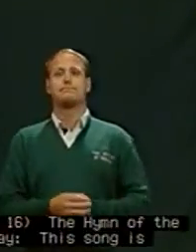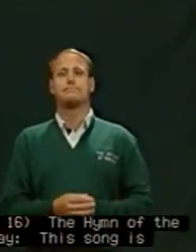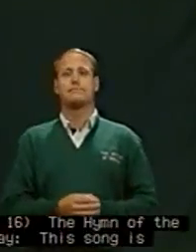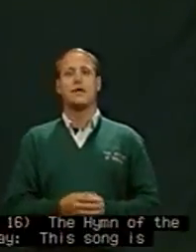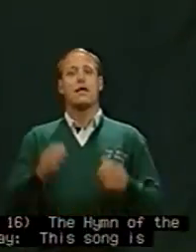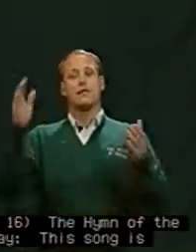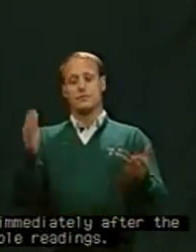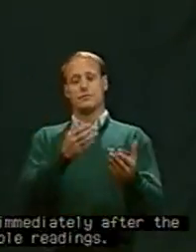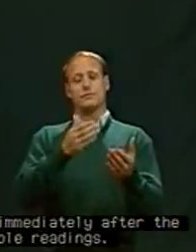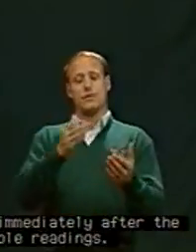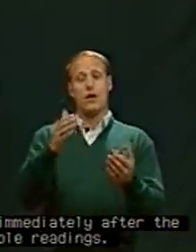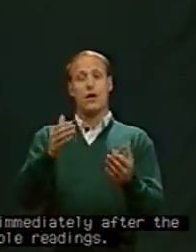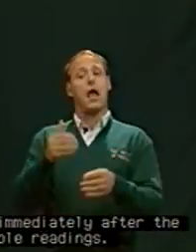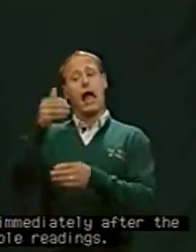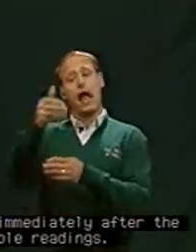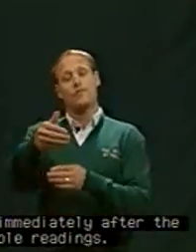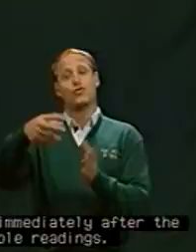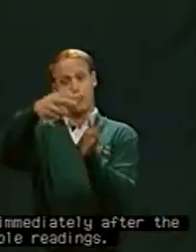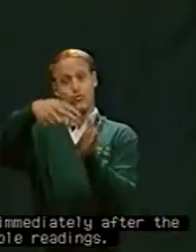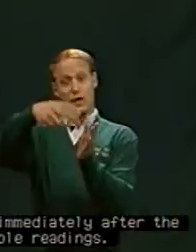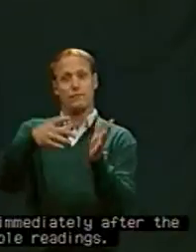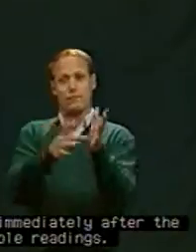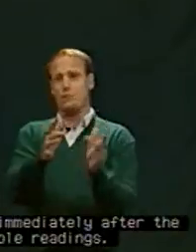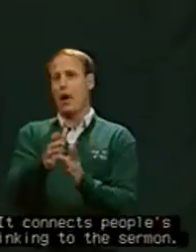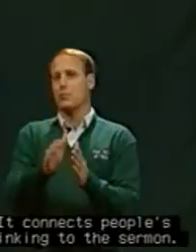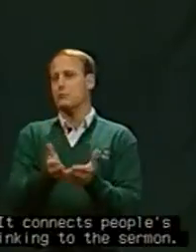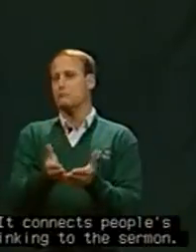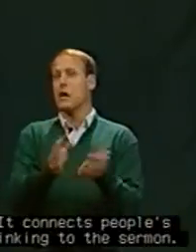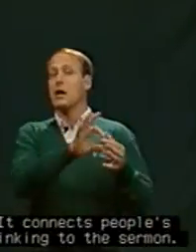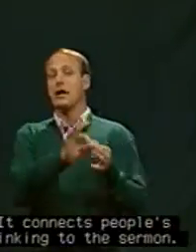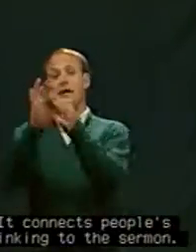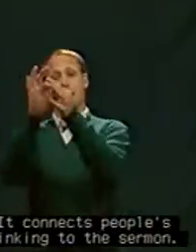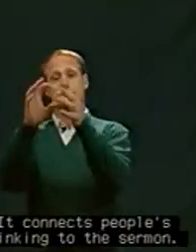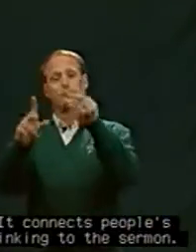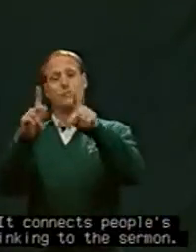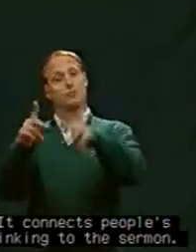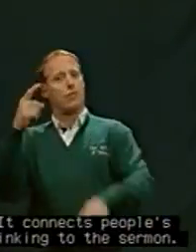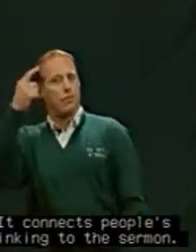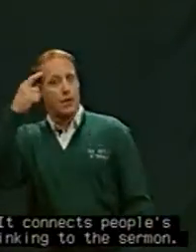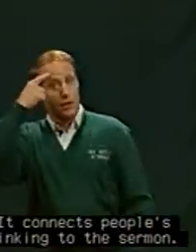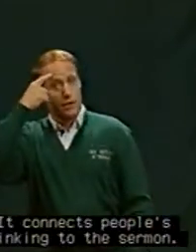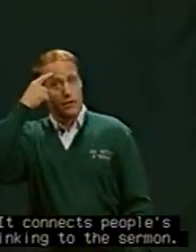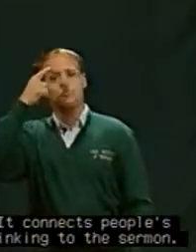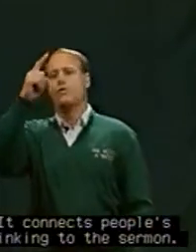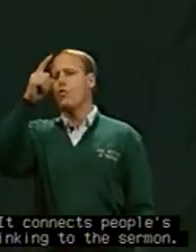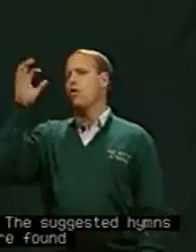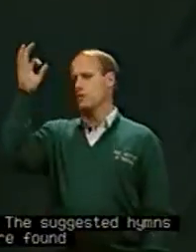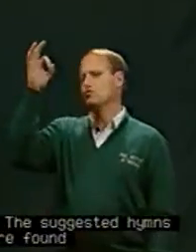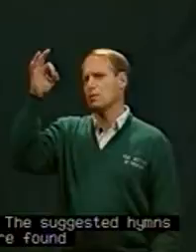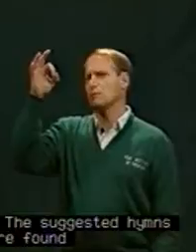"16. The hymn of the day. This begins immediately after the Bible reading. It connects people's thinking to the sermon.